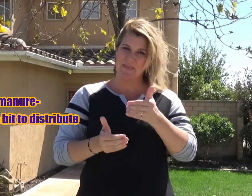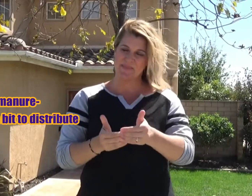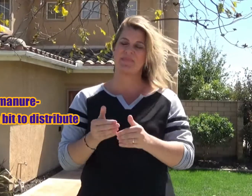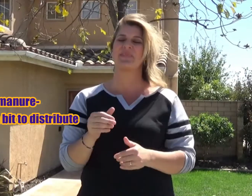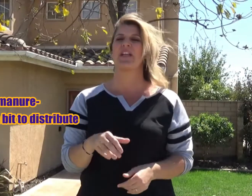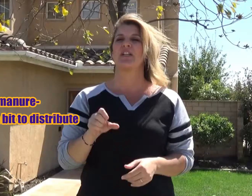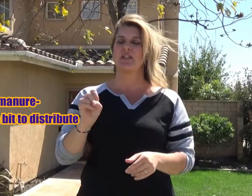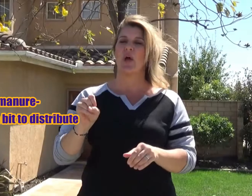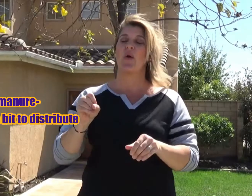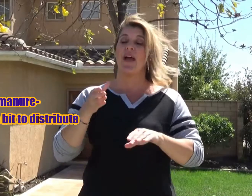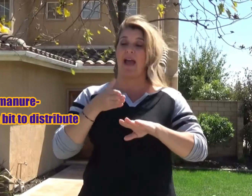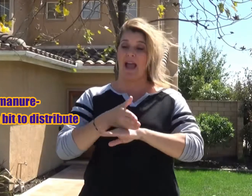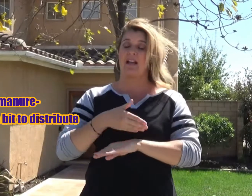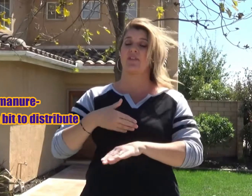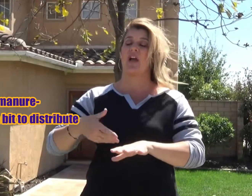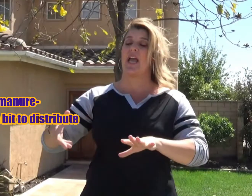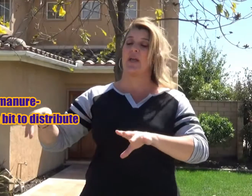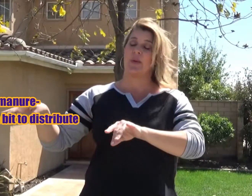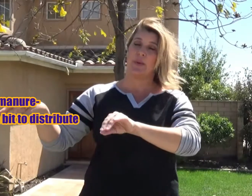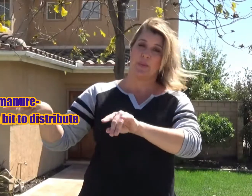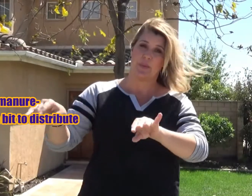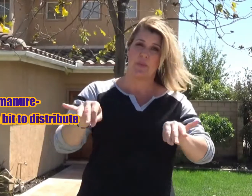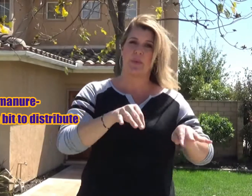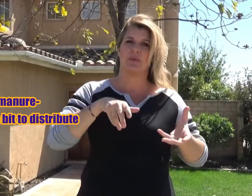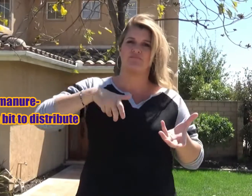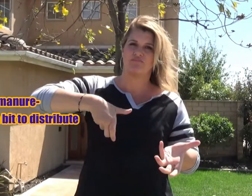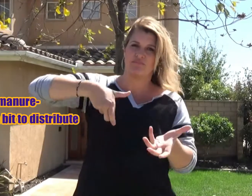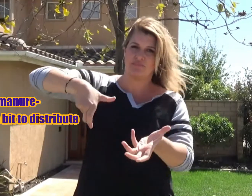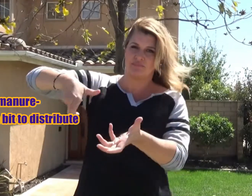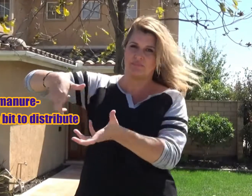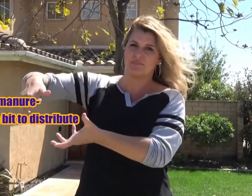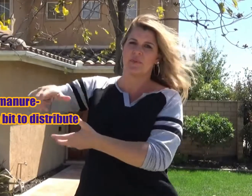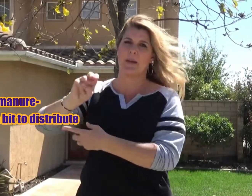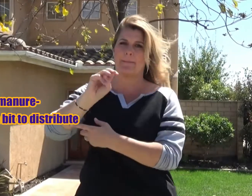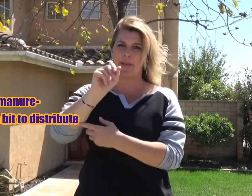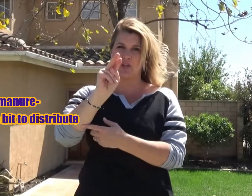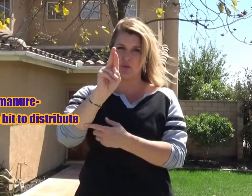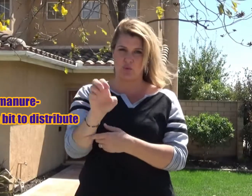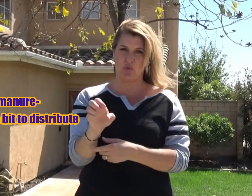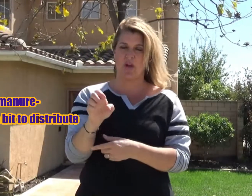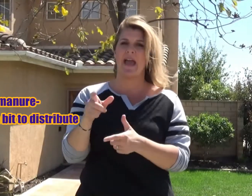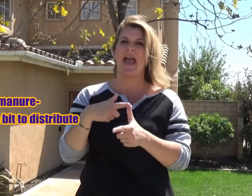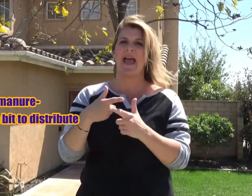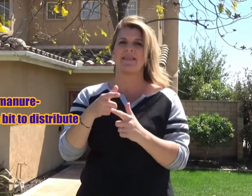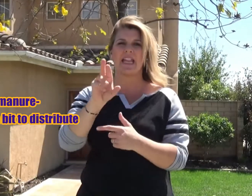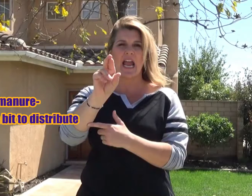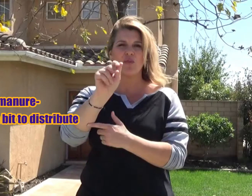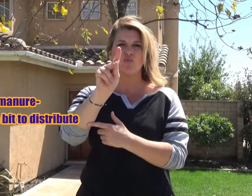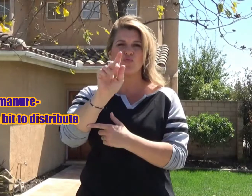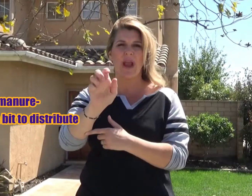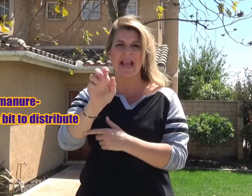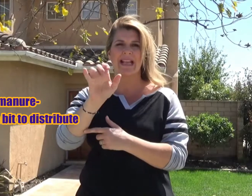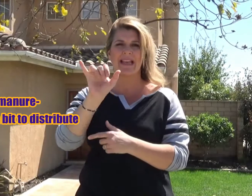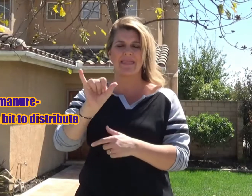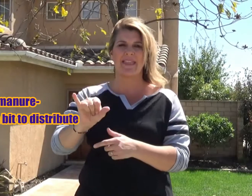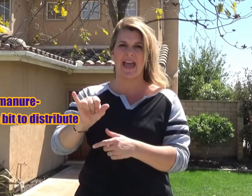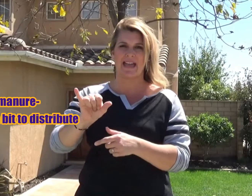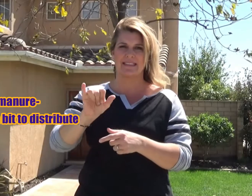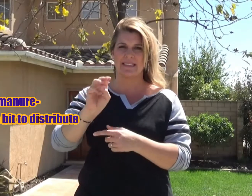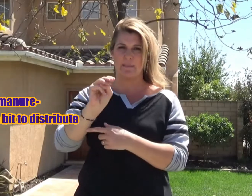don't wanna skip it. So after you've spread the manure out, you're going to take a rake and try to spread it